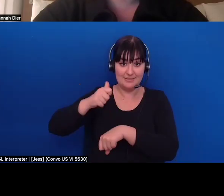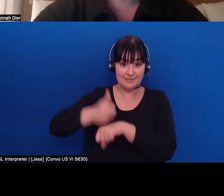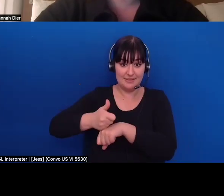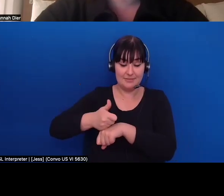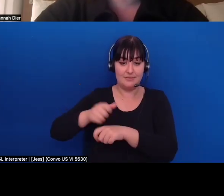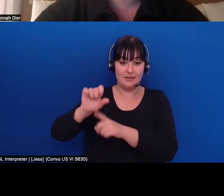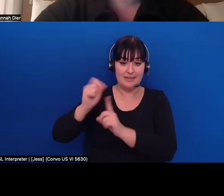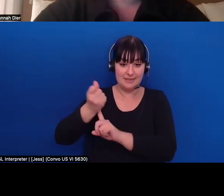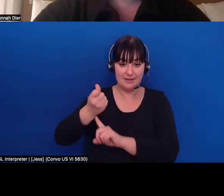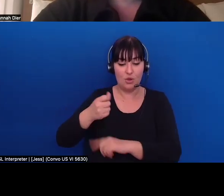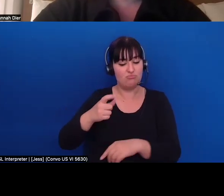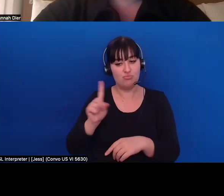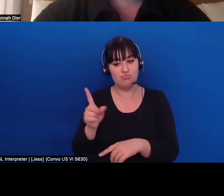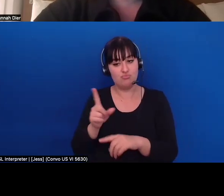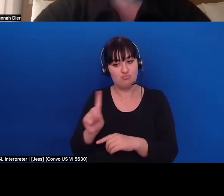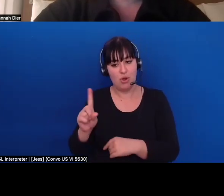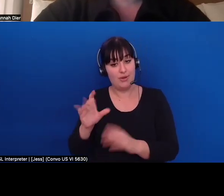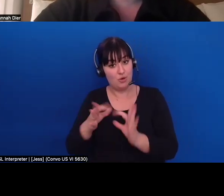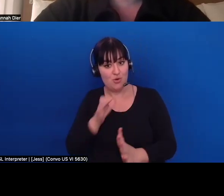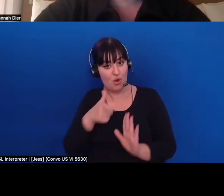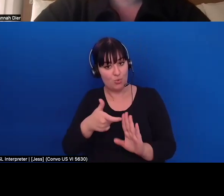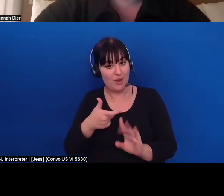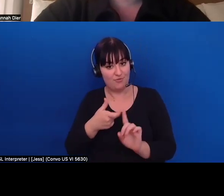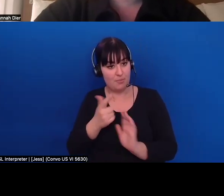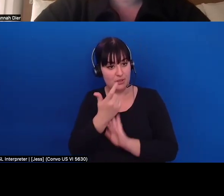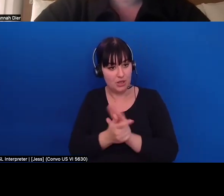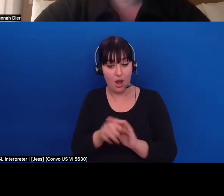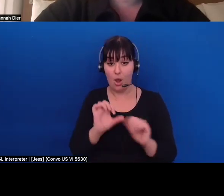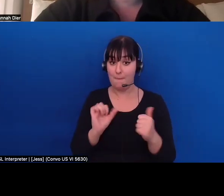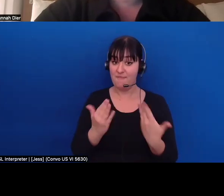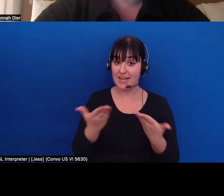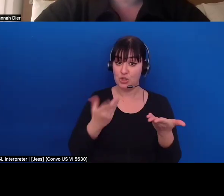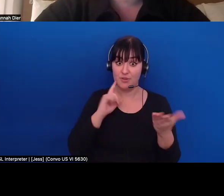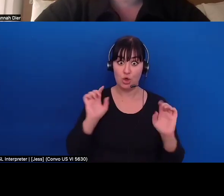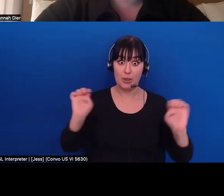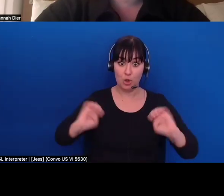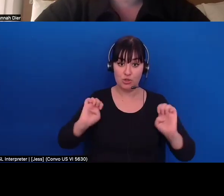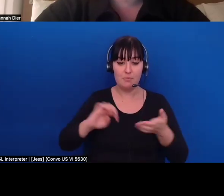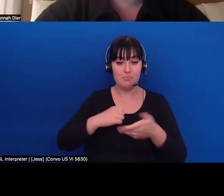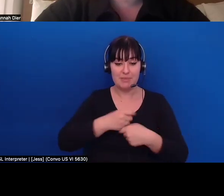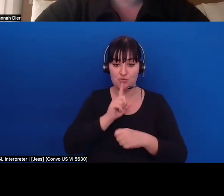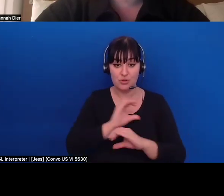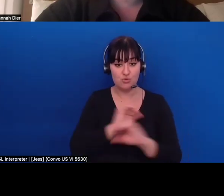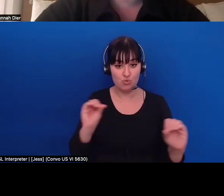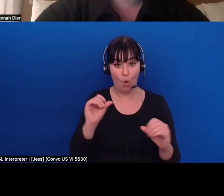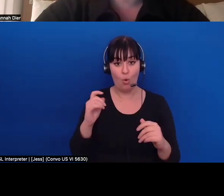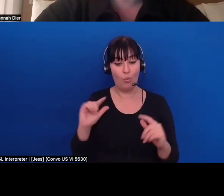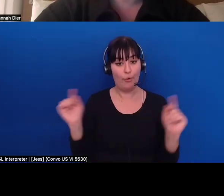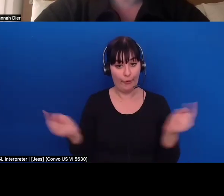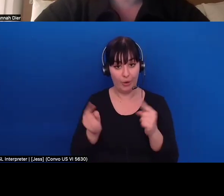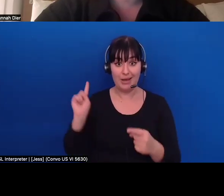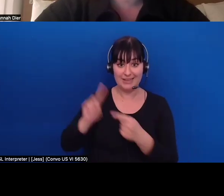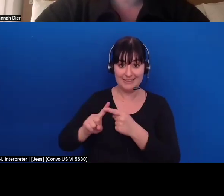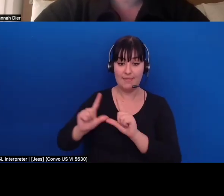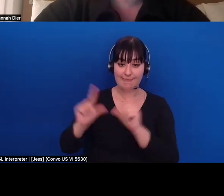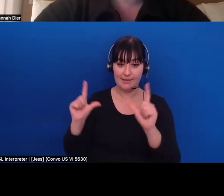otherwise required by law. Providing services in an emergency to prevent undue harm until a licensed interpreter